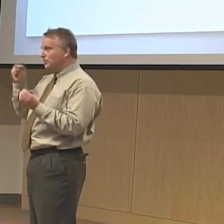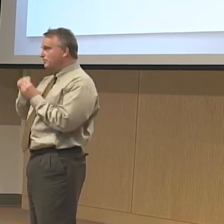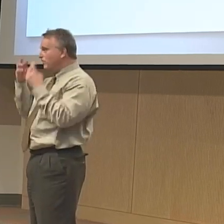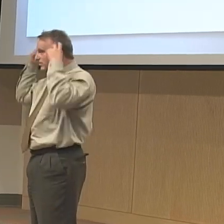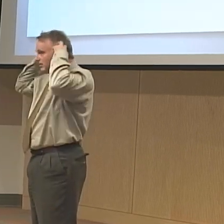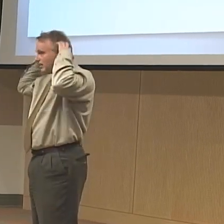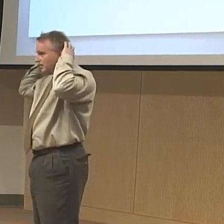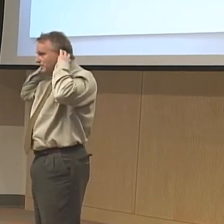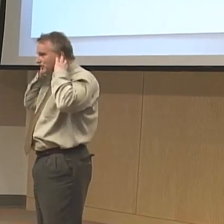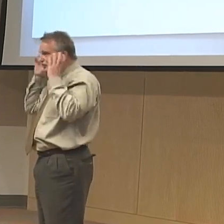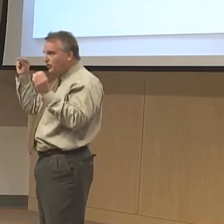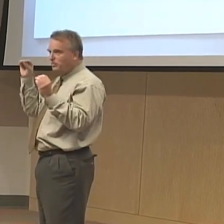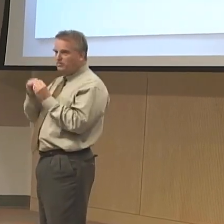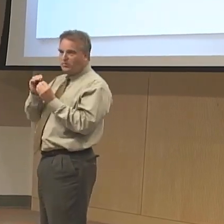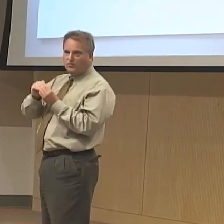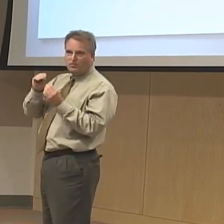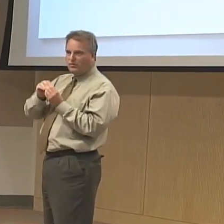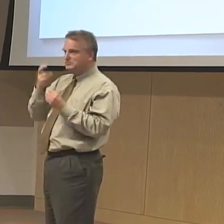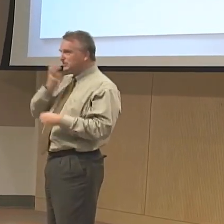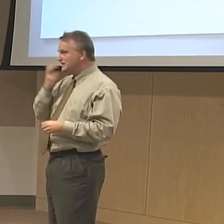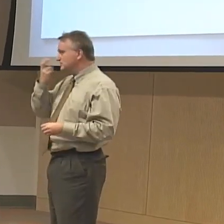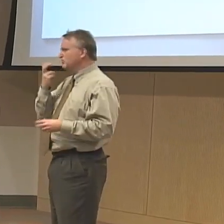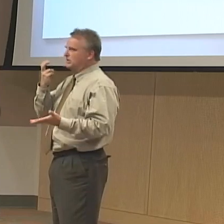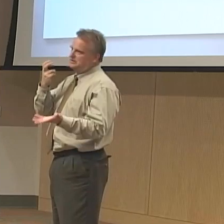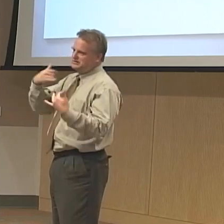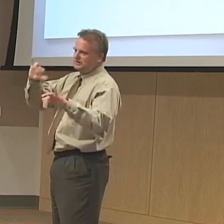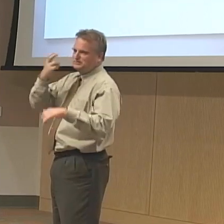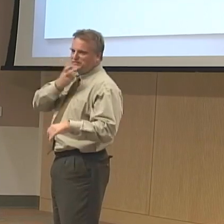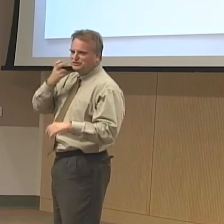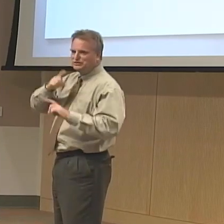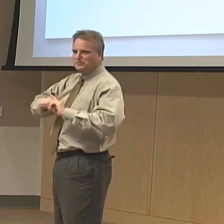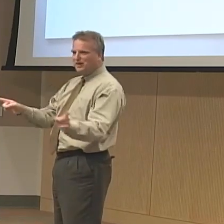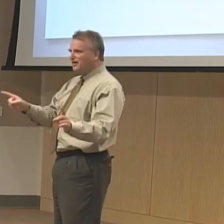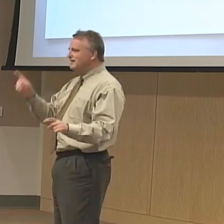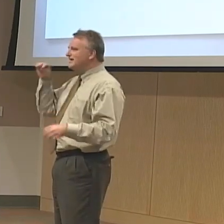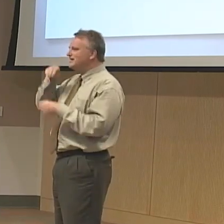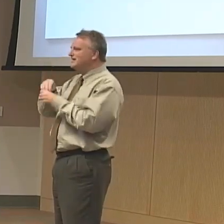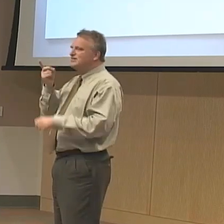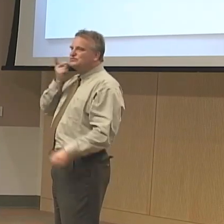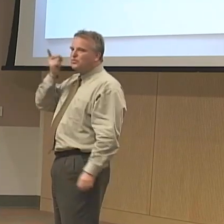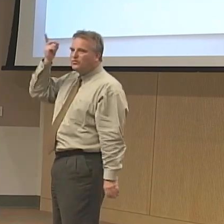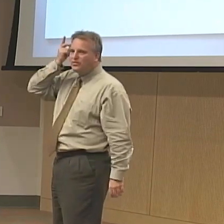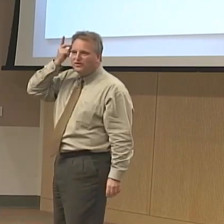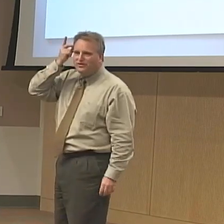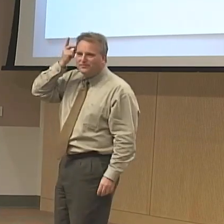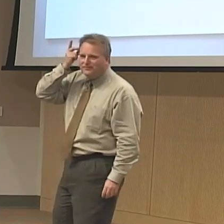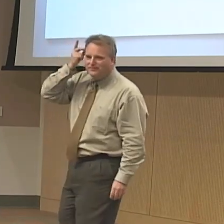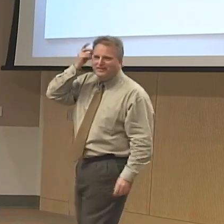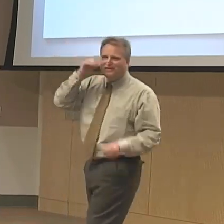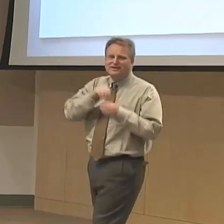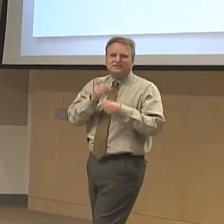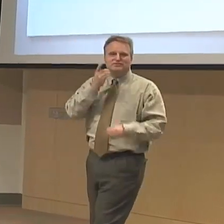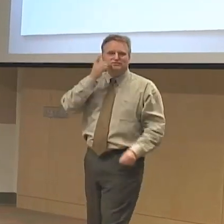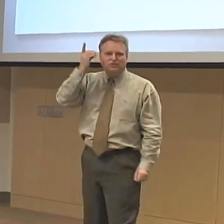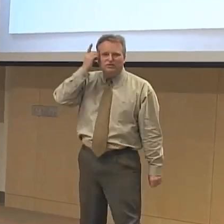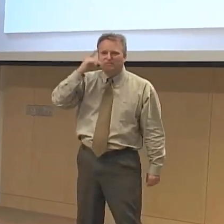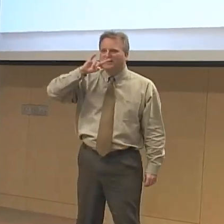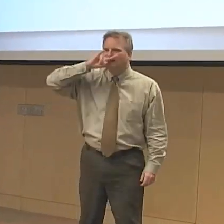prod my ears, giving me speech lessons. Well, we still have speech lessons, but you spend time in the dorm at the schools of deaf. The